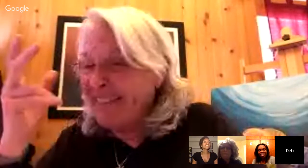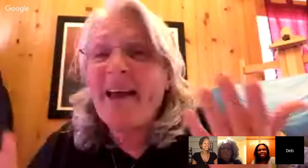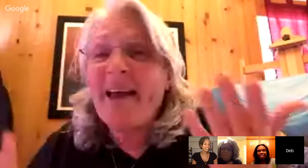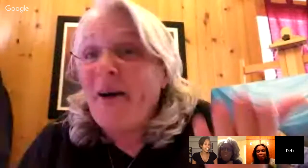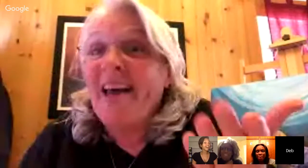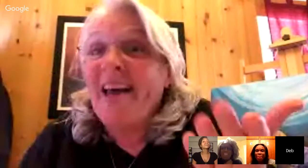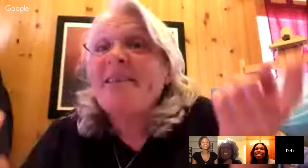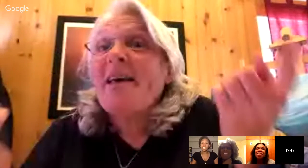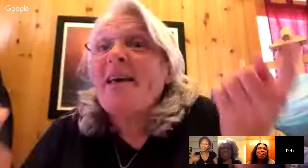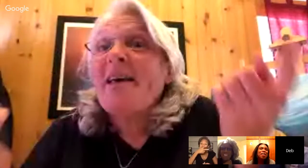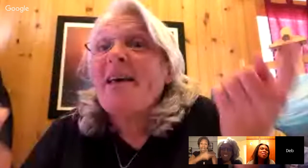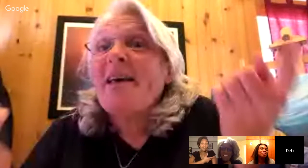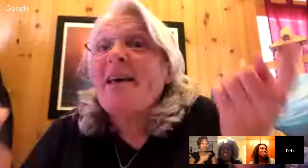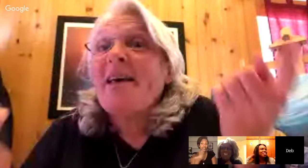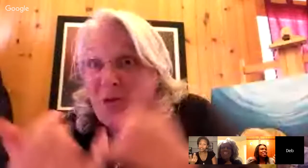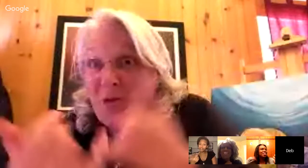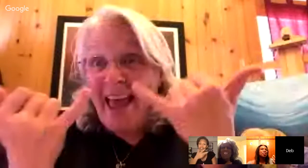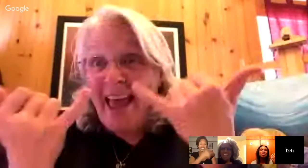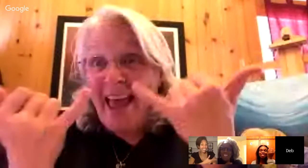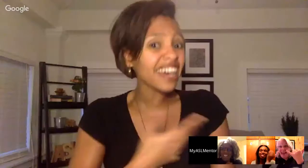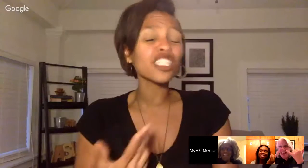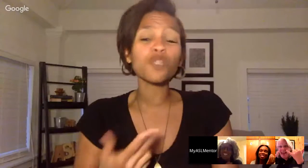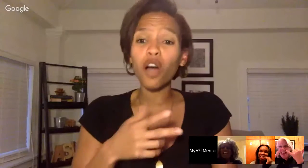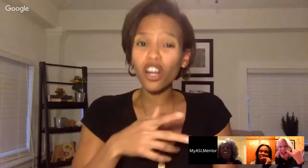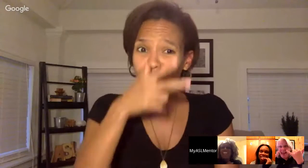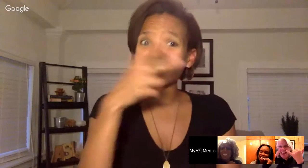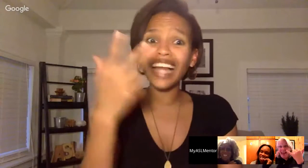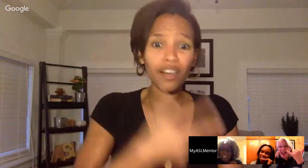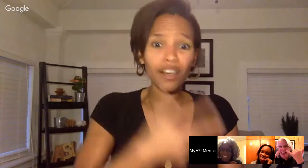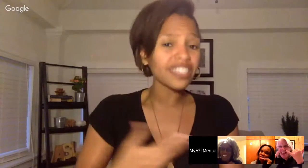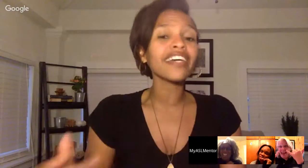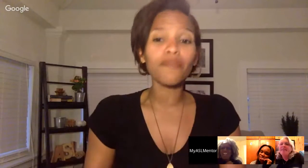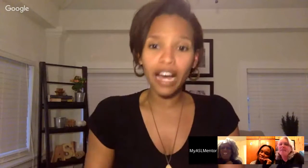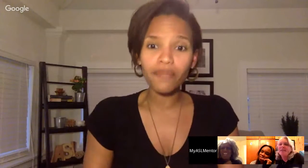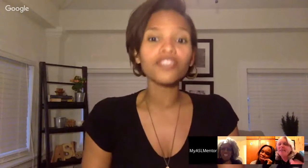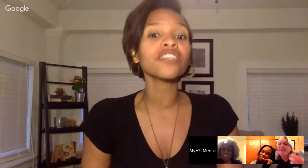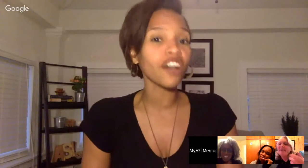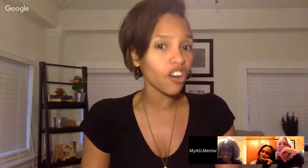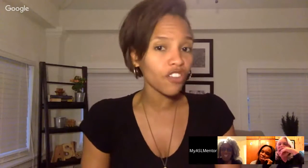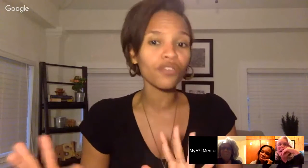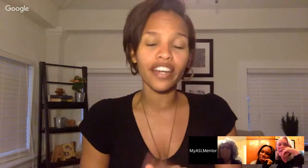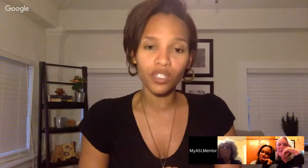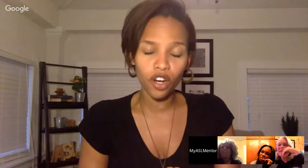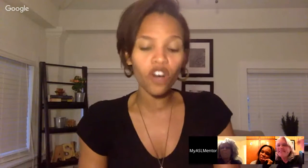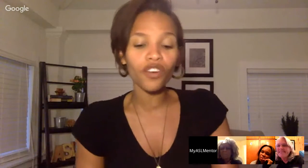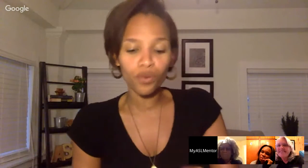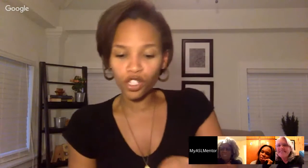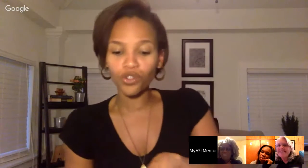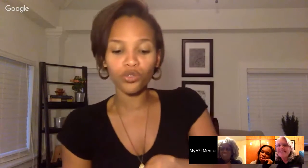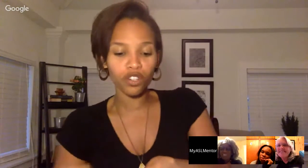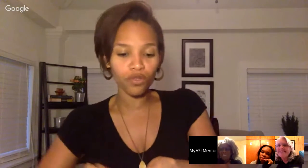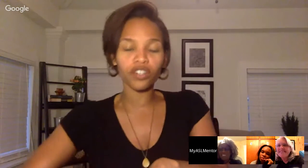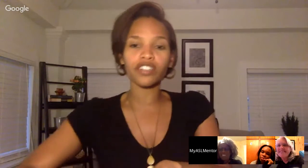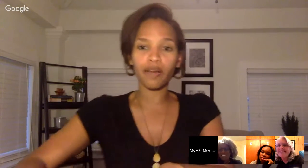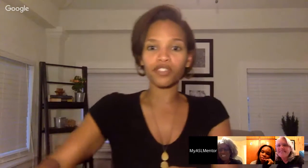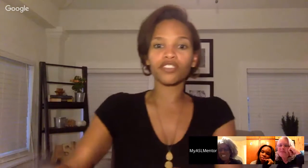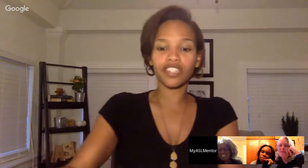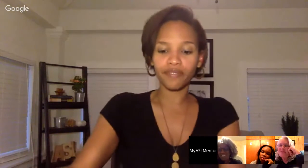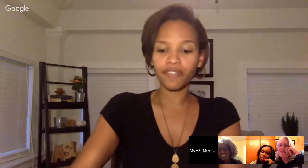I don't know. That's right. Even that would be, yeah, sparse, lousy. Yep, absolutely. All those kinds, those words would have worked. Absolutely.